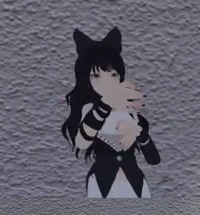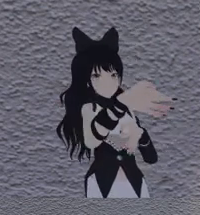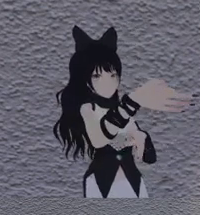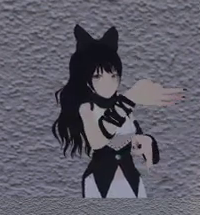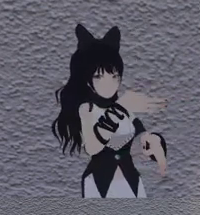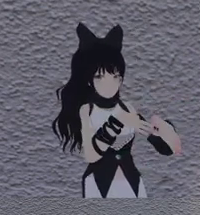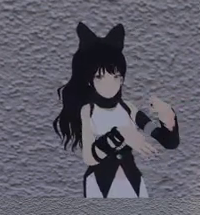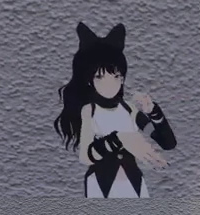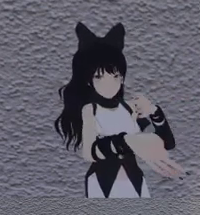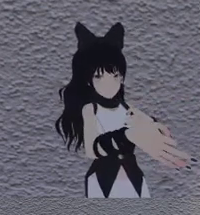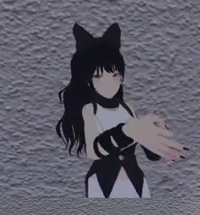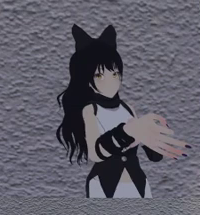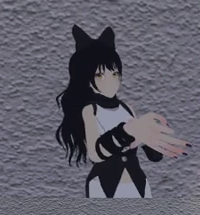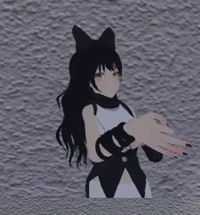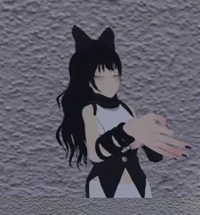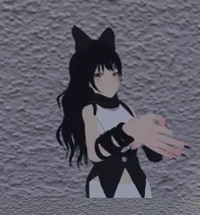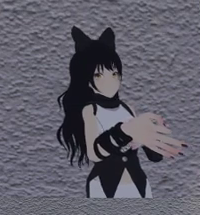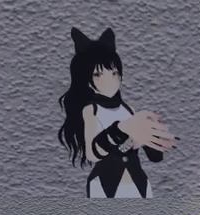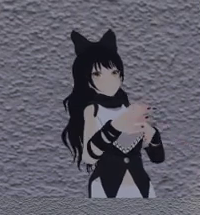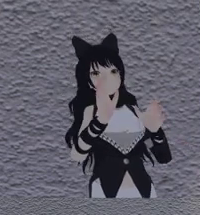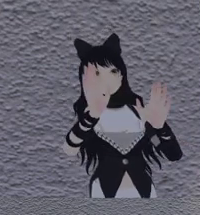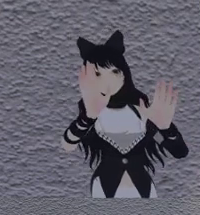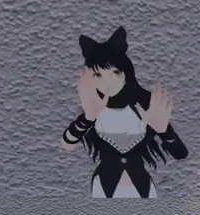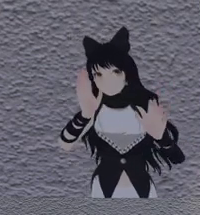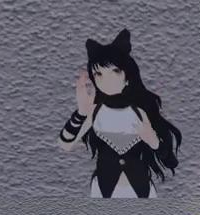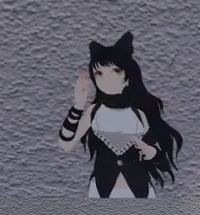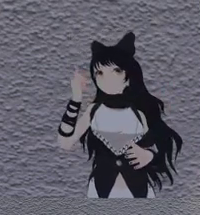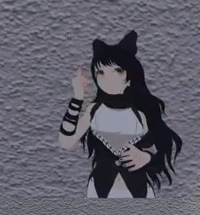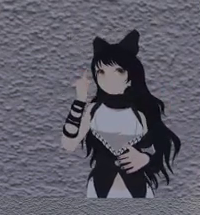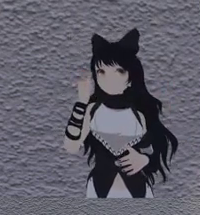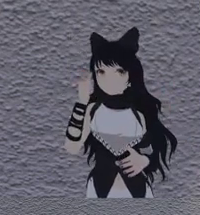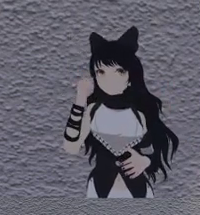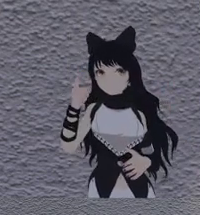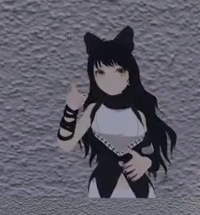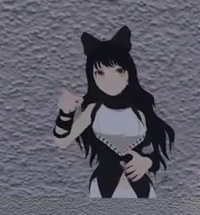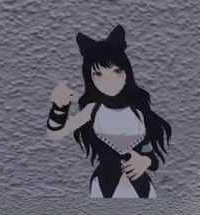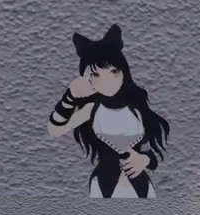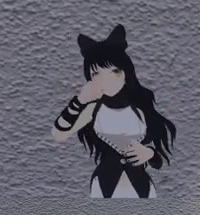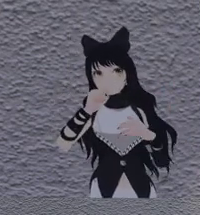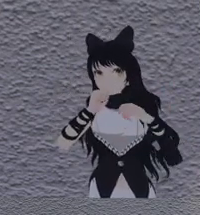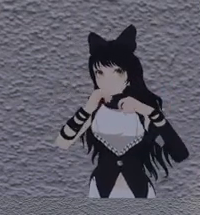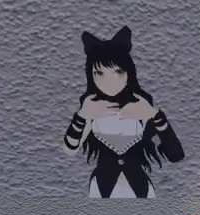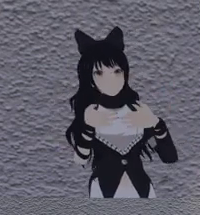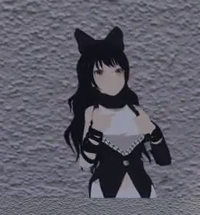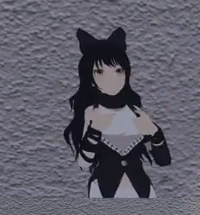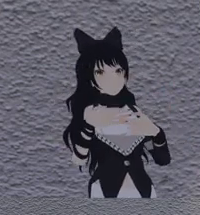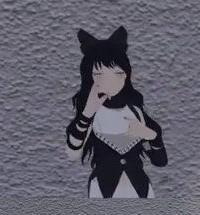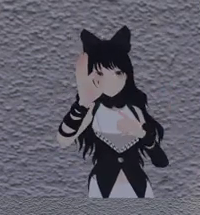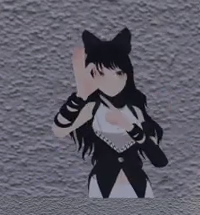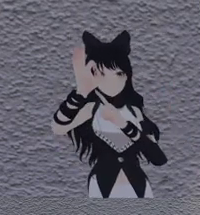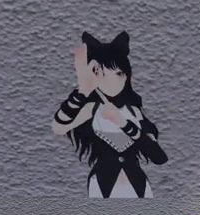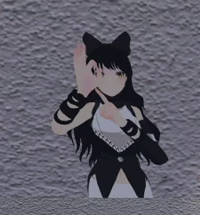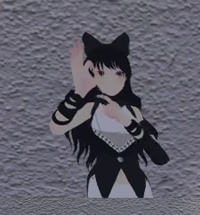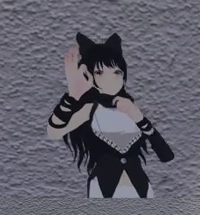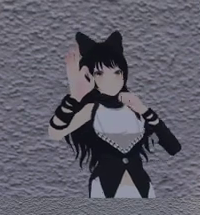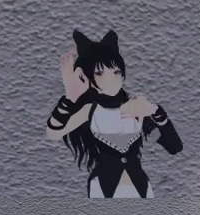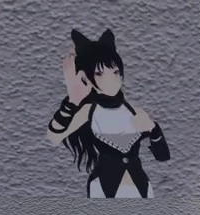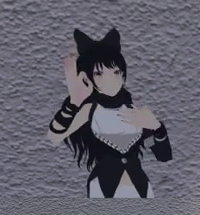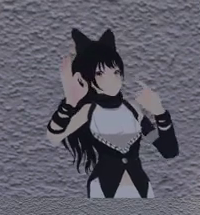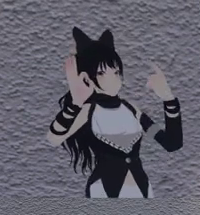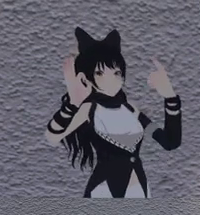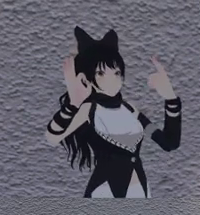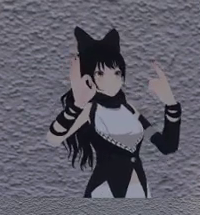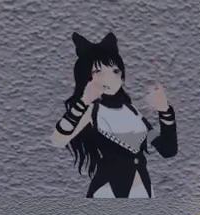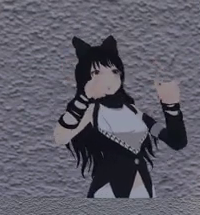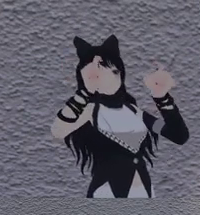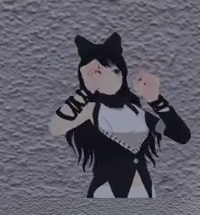Replace. If you don't have F hands, use closed hands. Oh, there he goes. If you don't have F